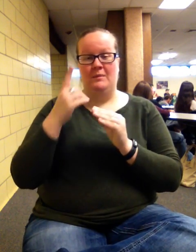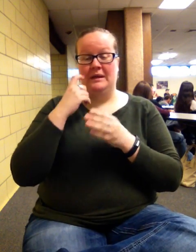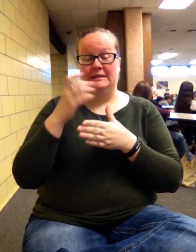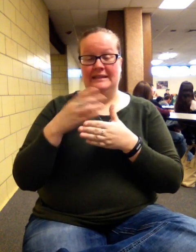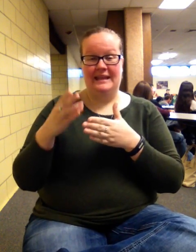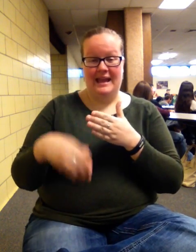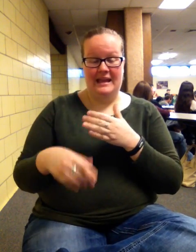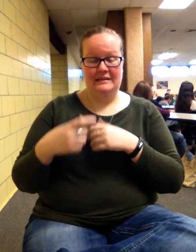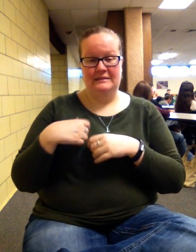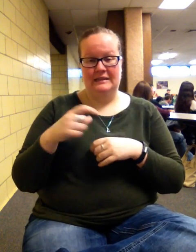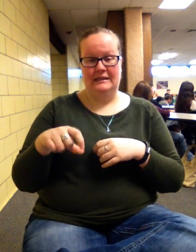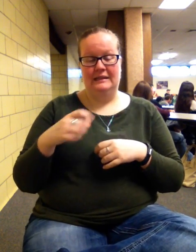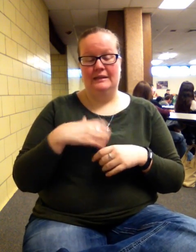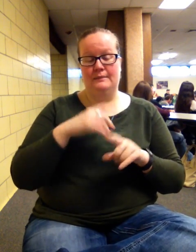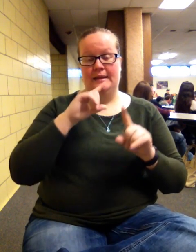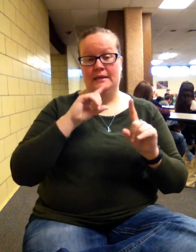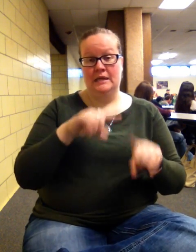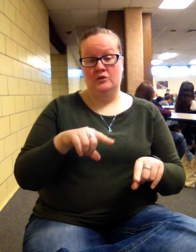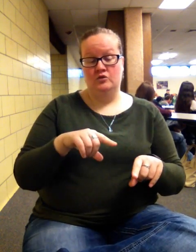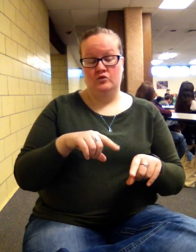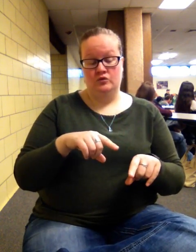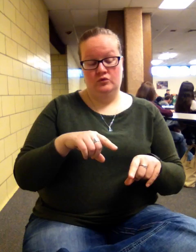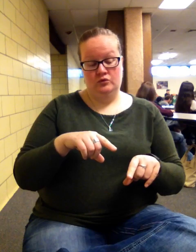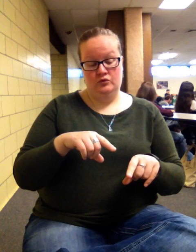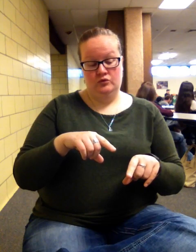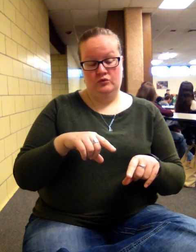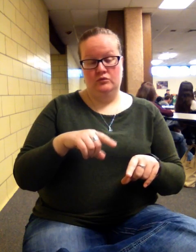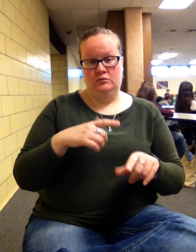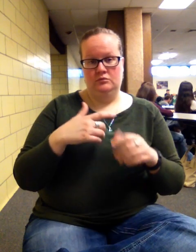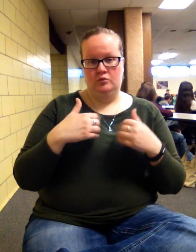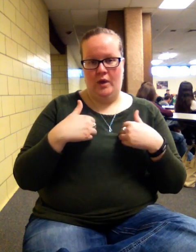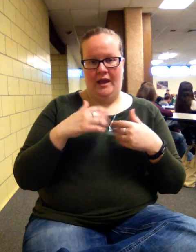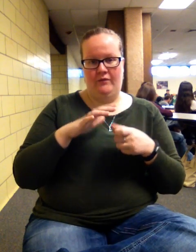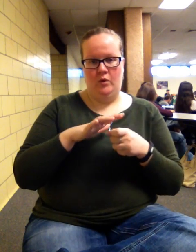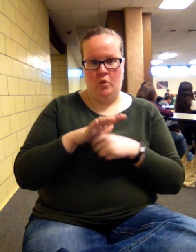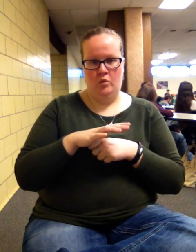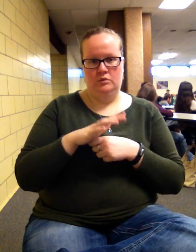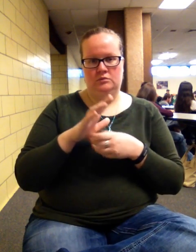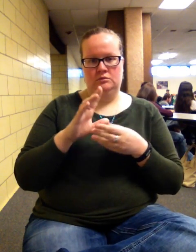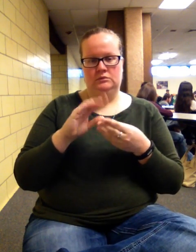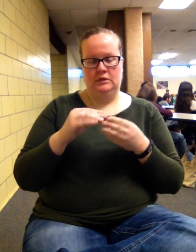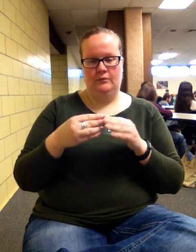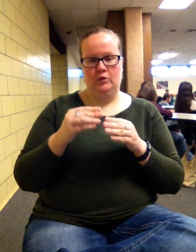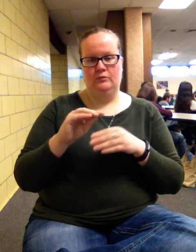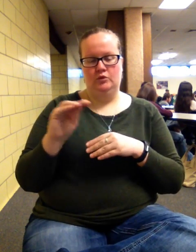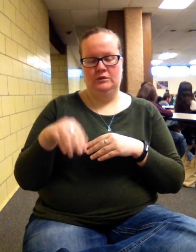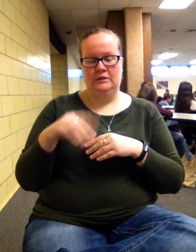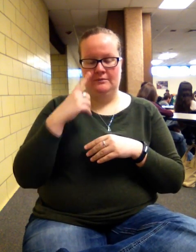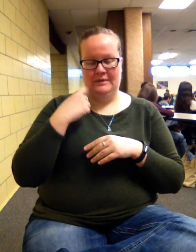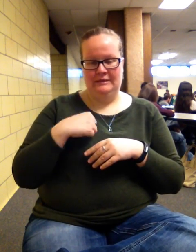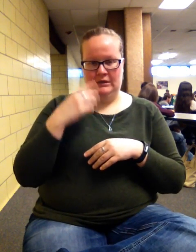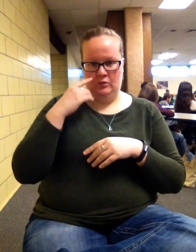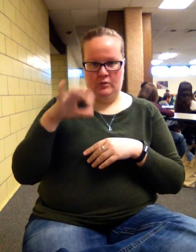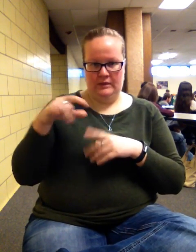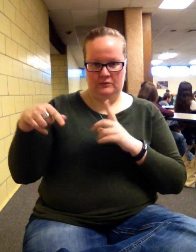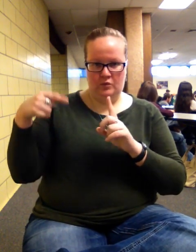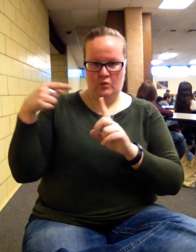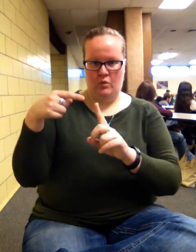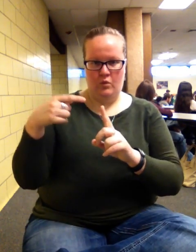is, I need my answer to be in the whole number percentage. So since I know that's my goal, I don't want to make decimal errors along